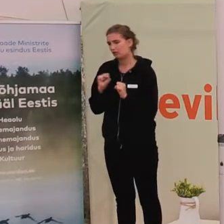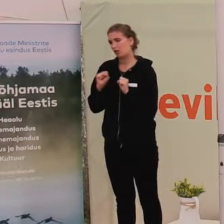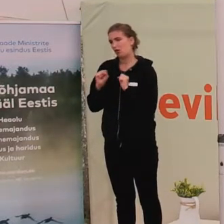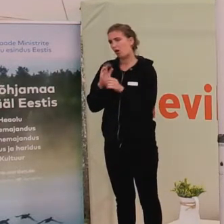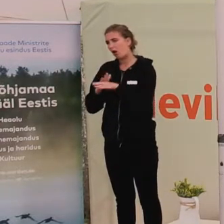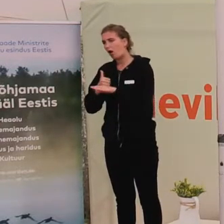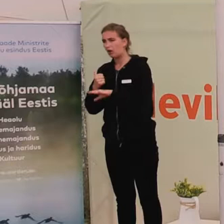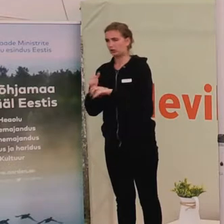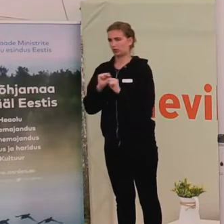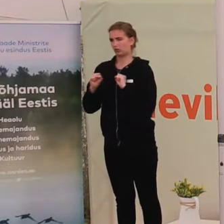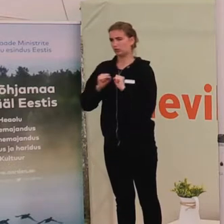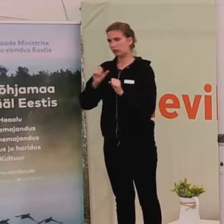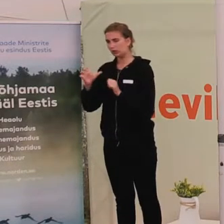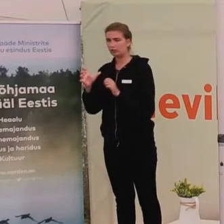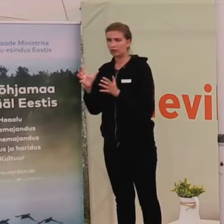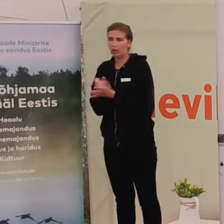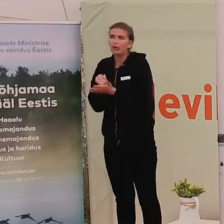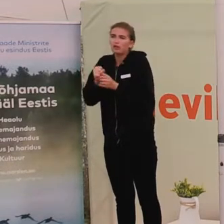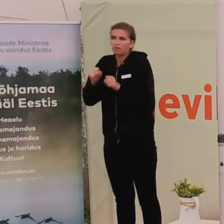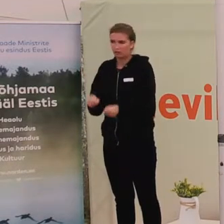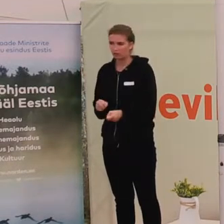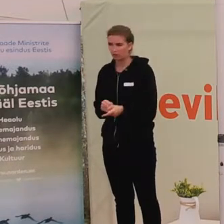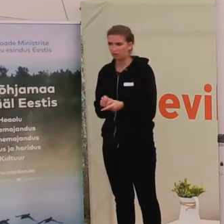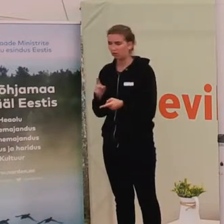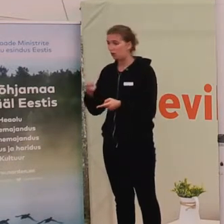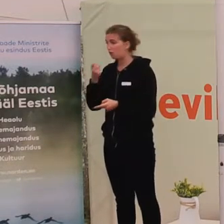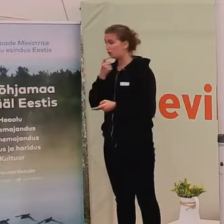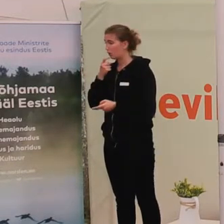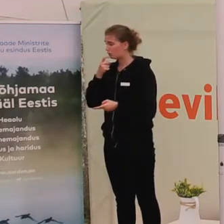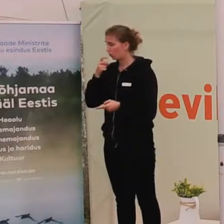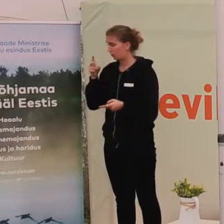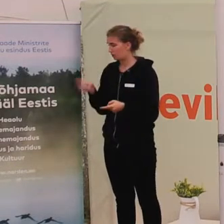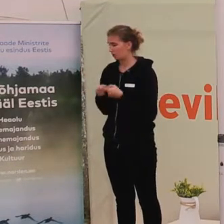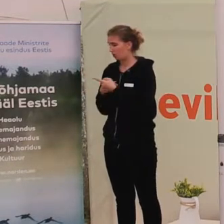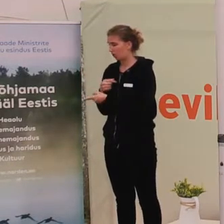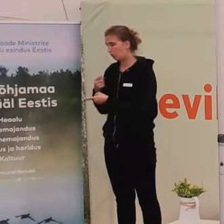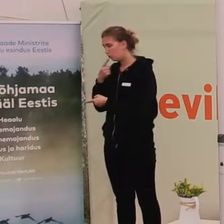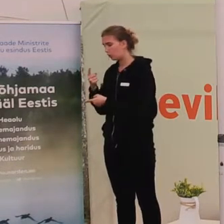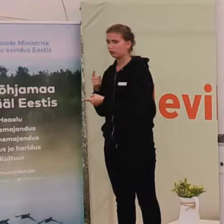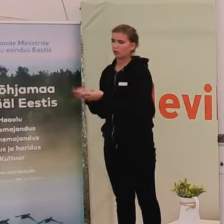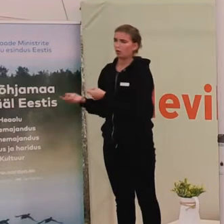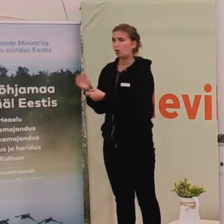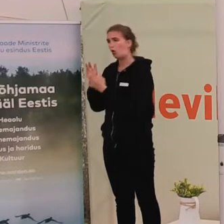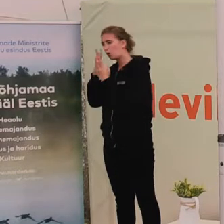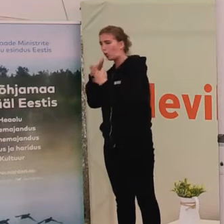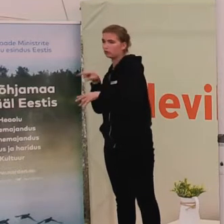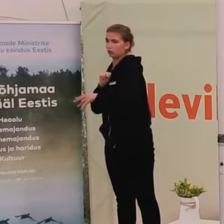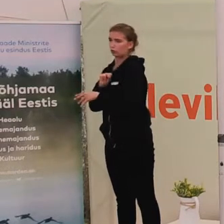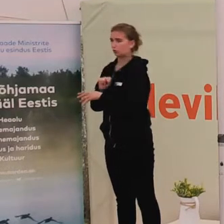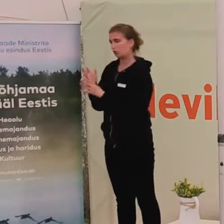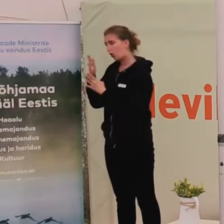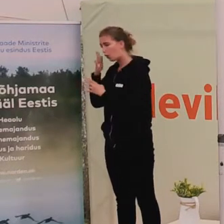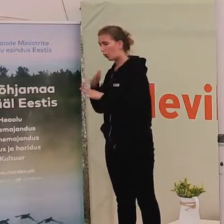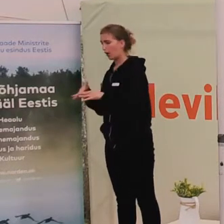systems, for instance, but otherwise, no. And in Finland, those who say they are green consumers, who vote for Green Party, they